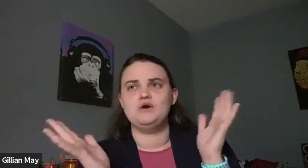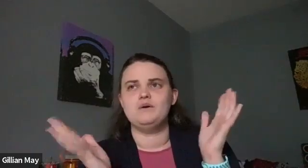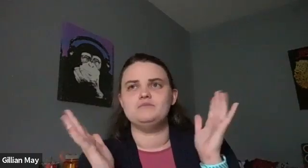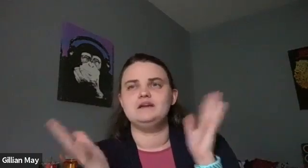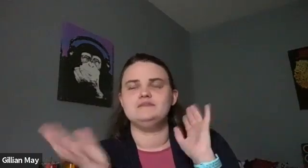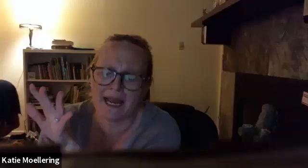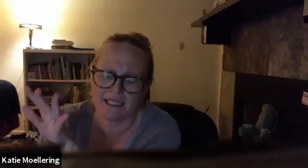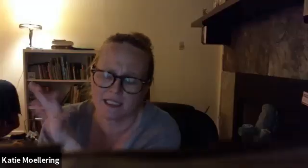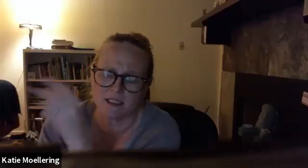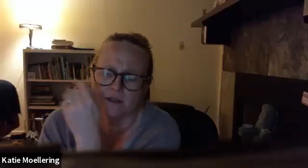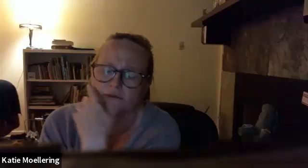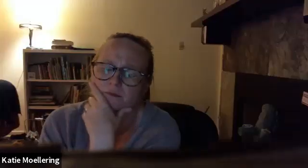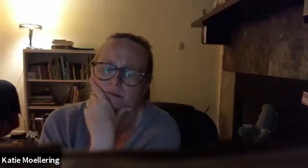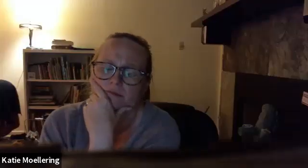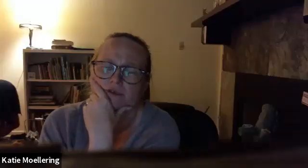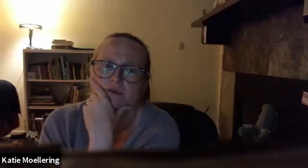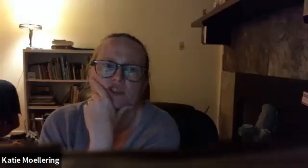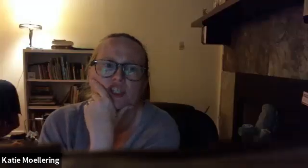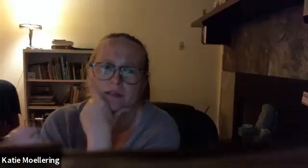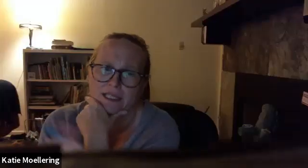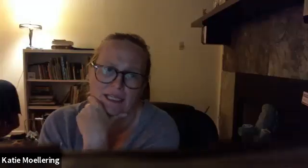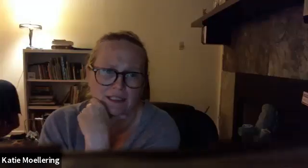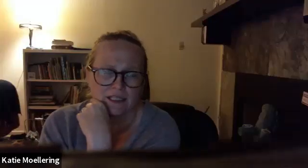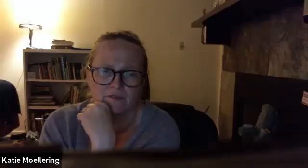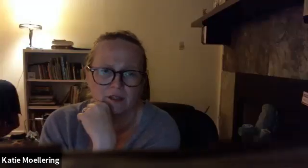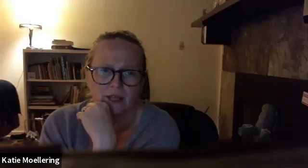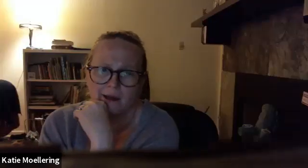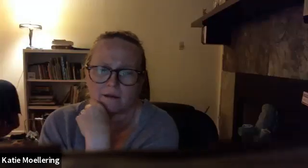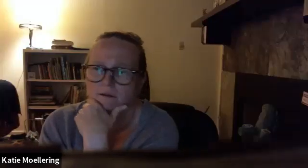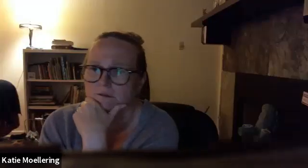like gymnastics or cheerleading and stuff like that.